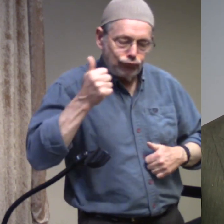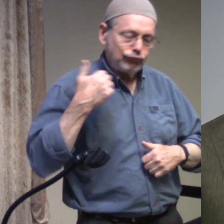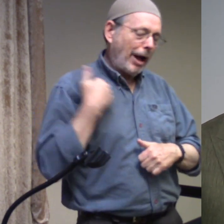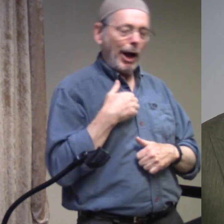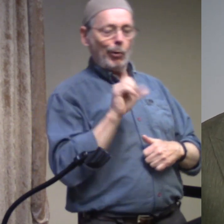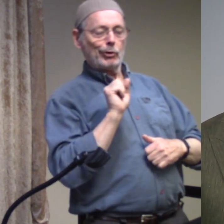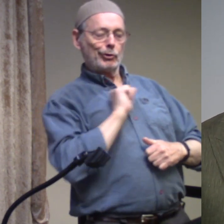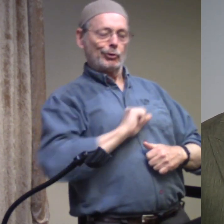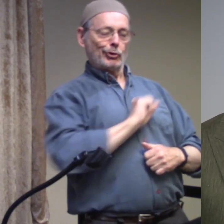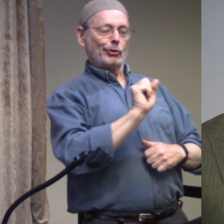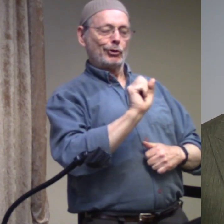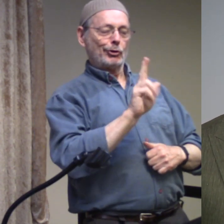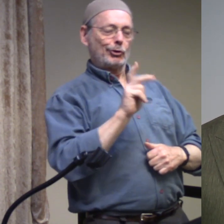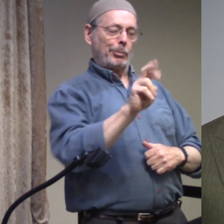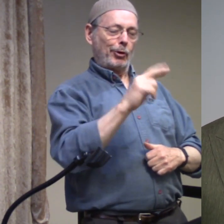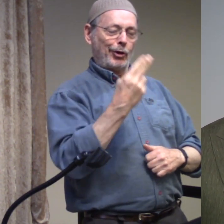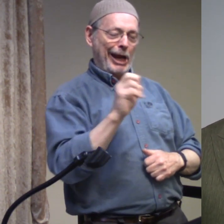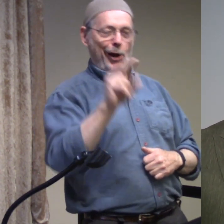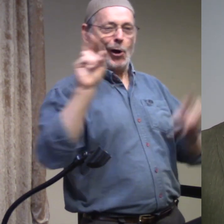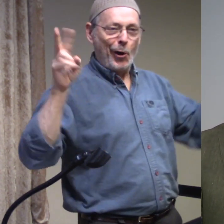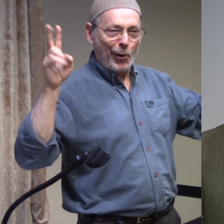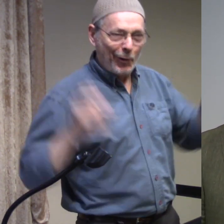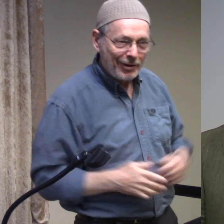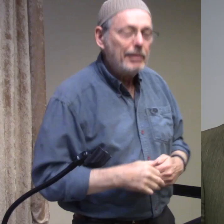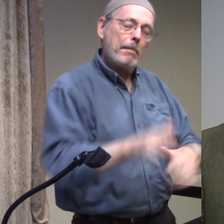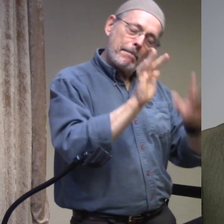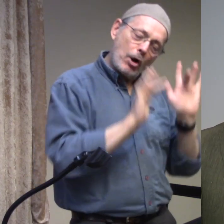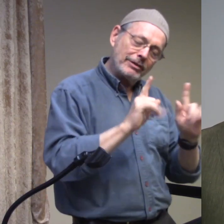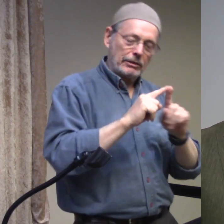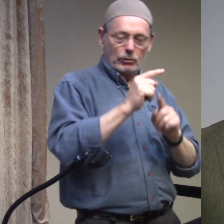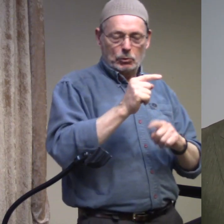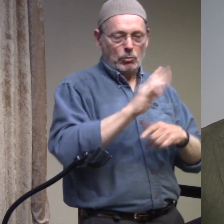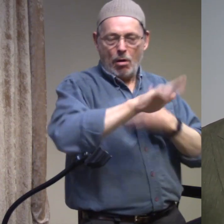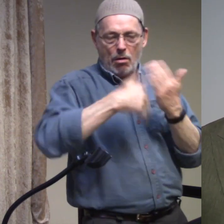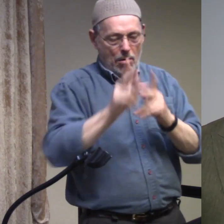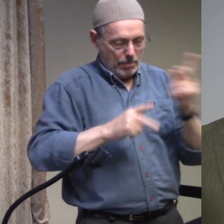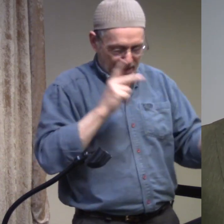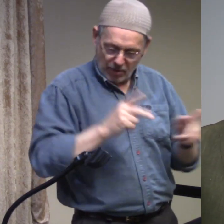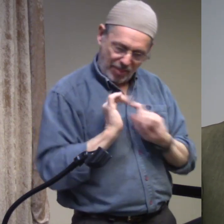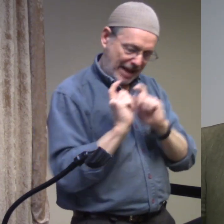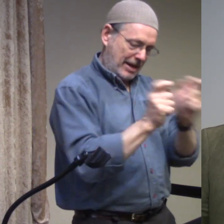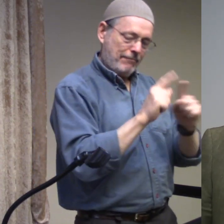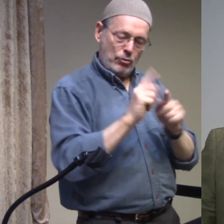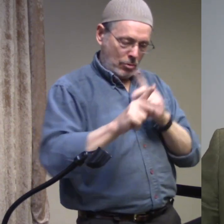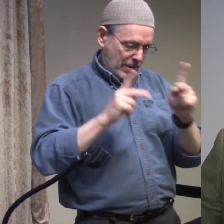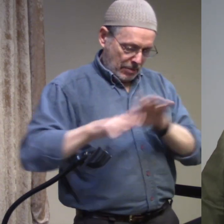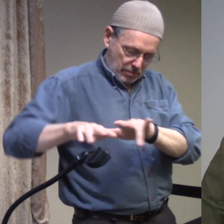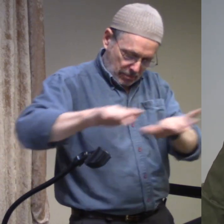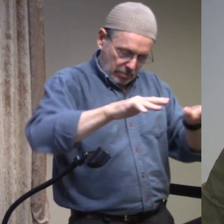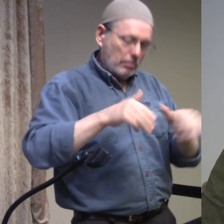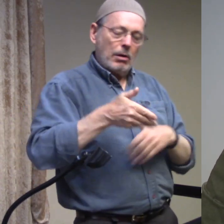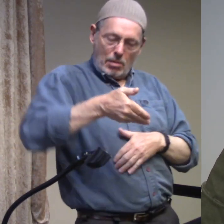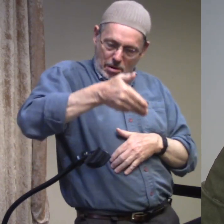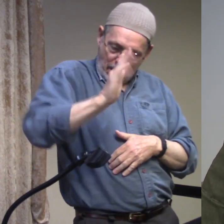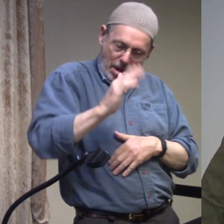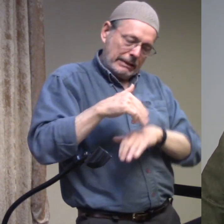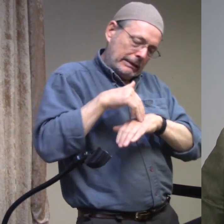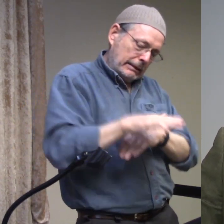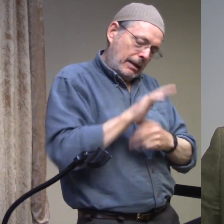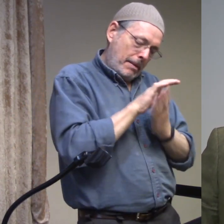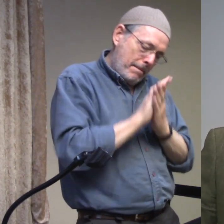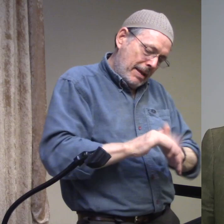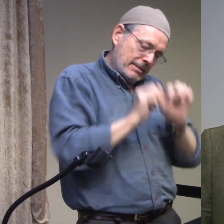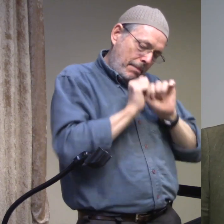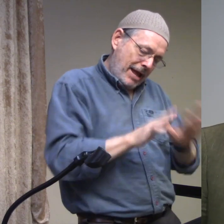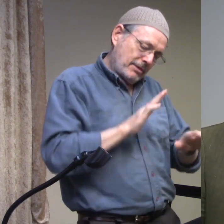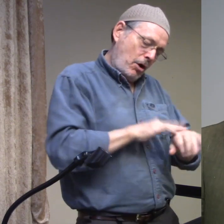superhero. The mercy to mankind, the gift to humanity. May Allah send peace and blessings on him and his companions and